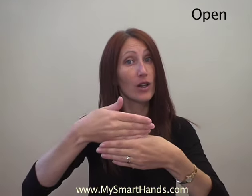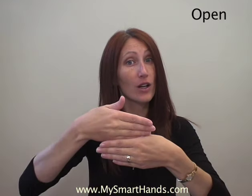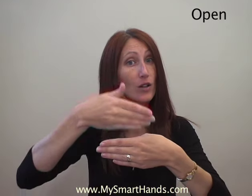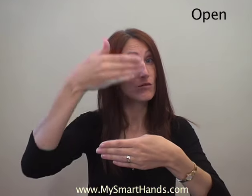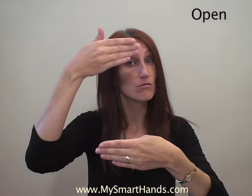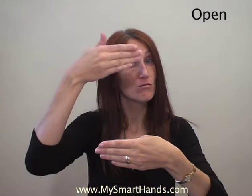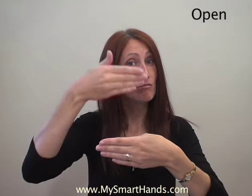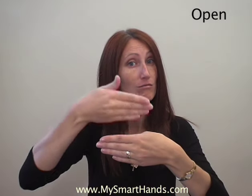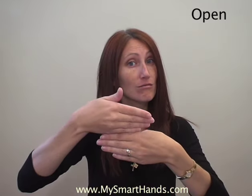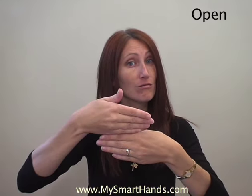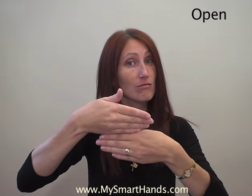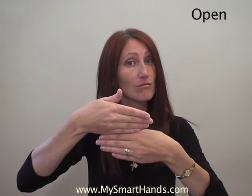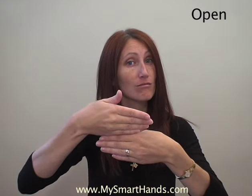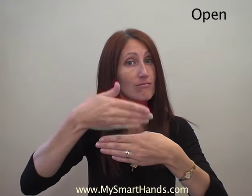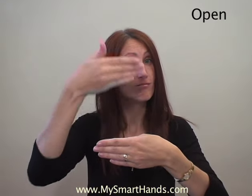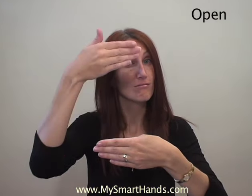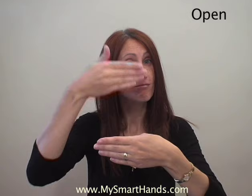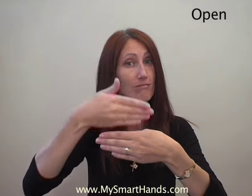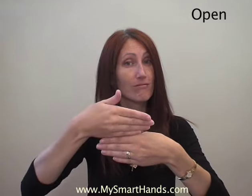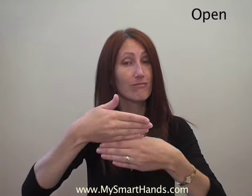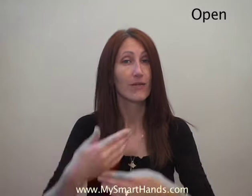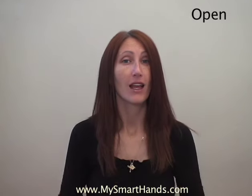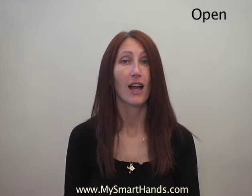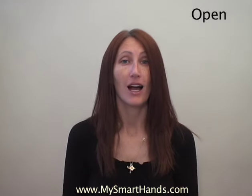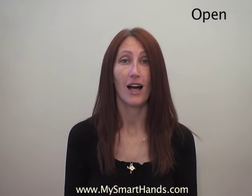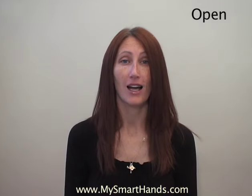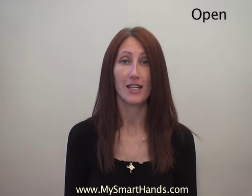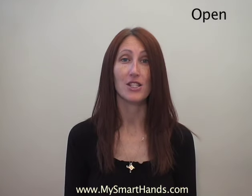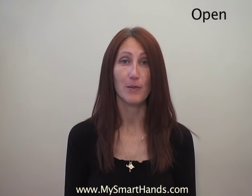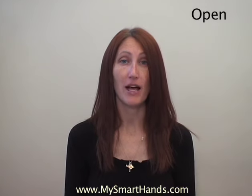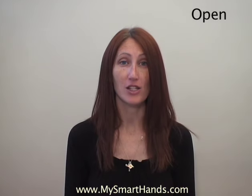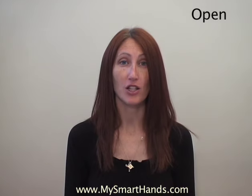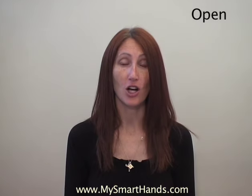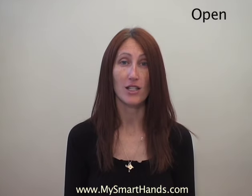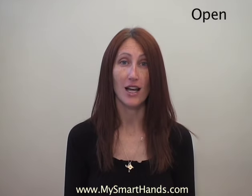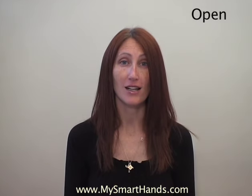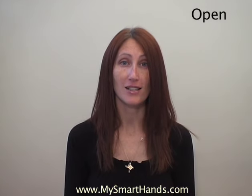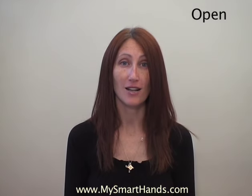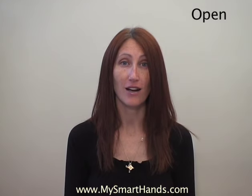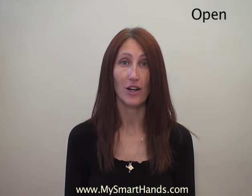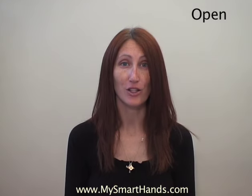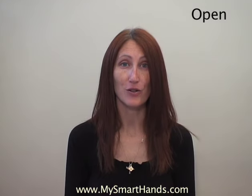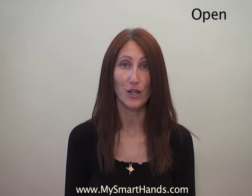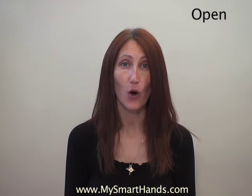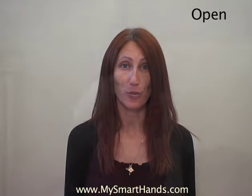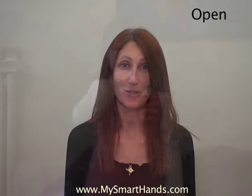window, it just depends on the context of how you're using open. Open.